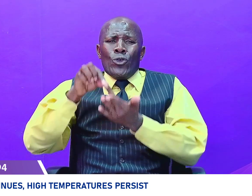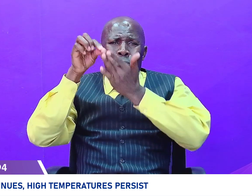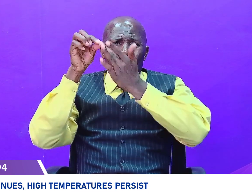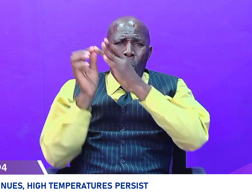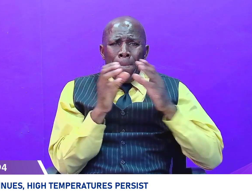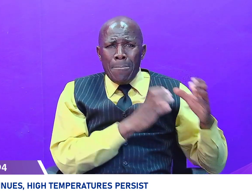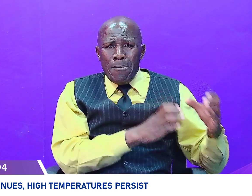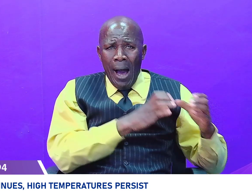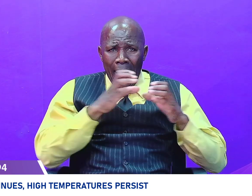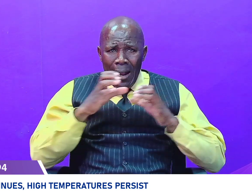northeastern